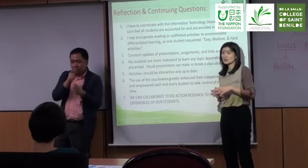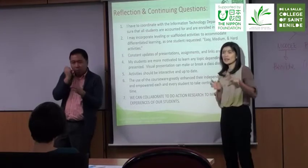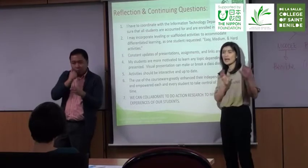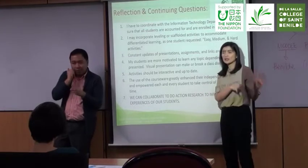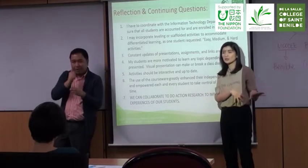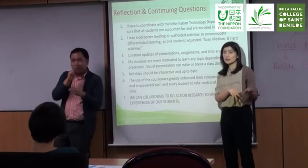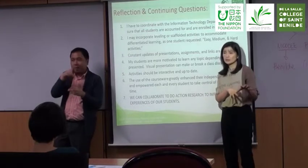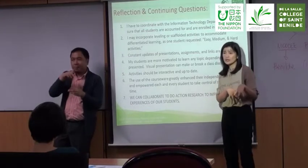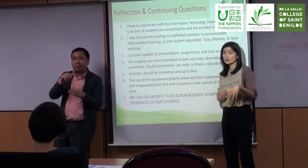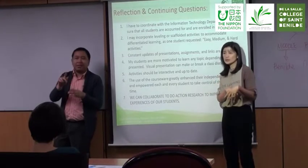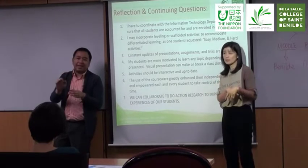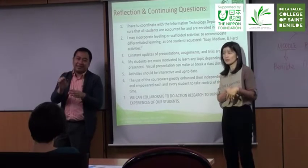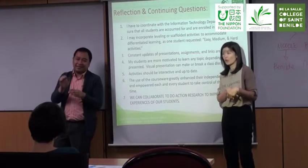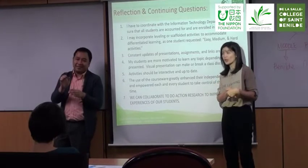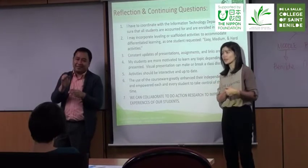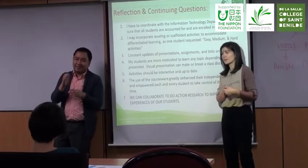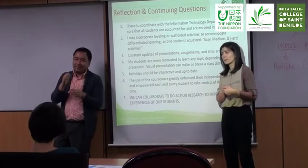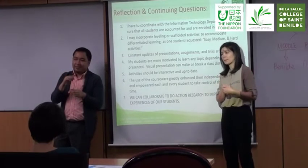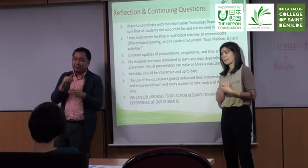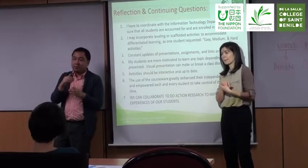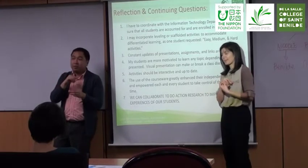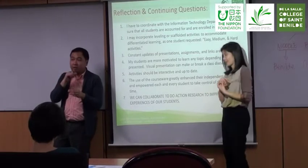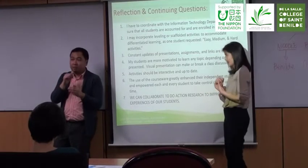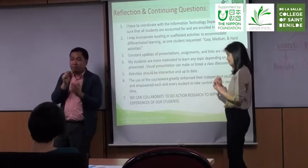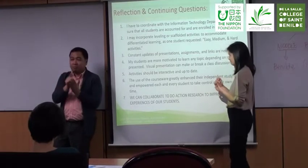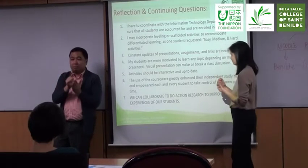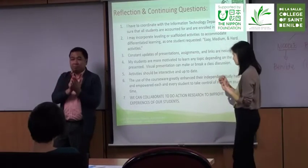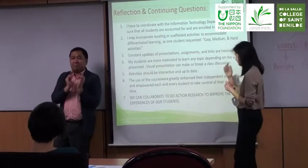We don't just rely on what we used before.